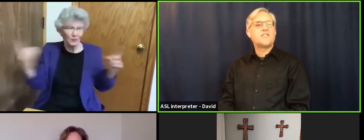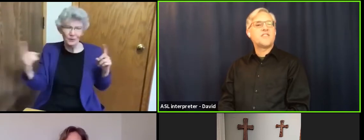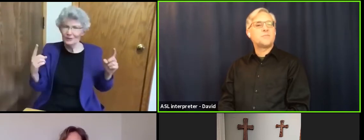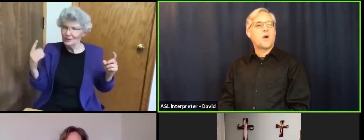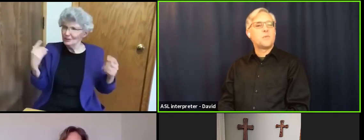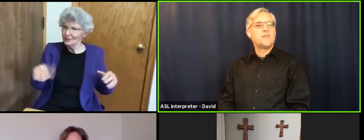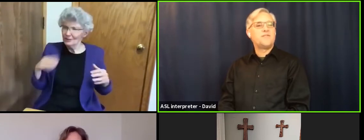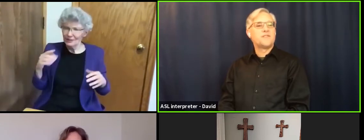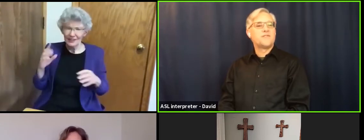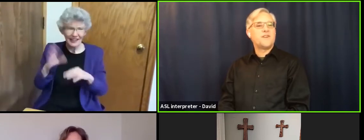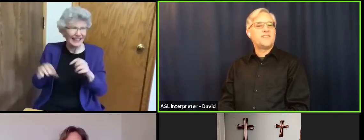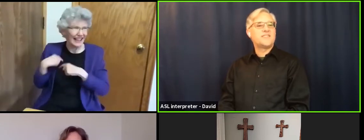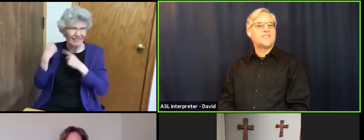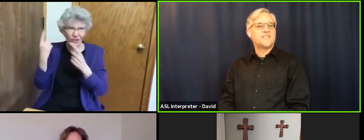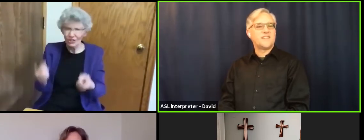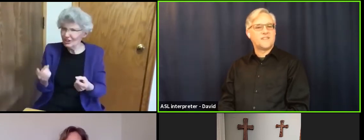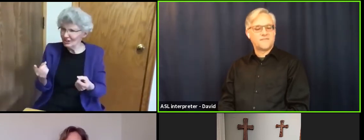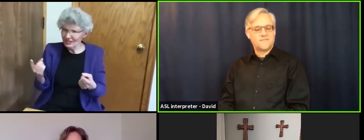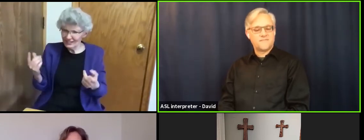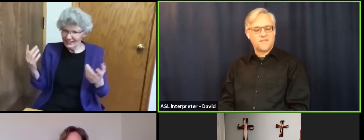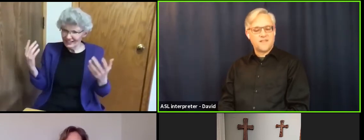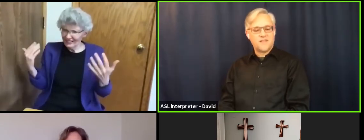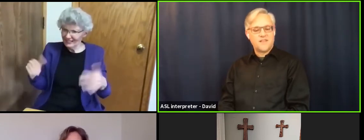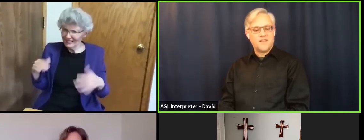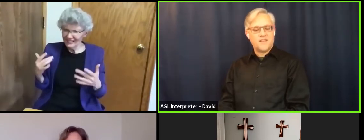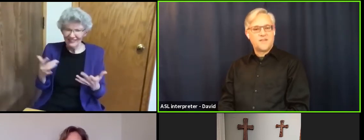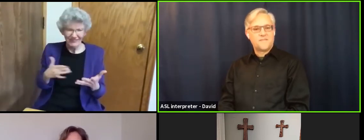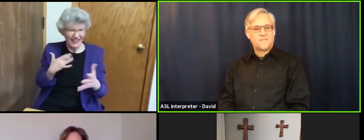I imagine that probably feels very distancing.